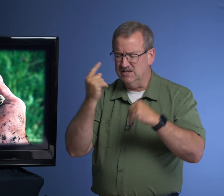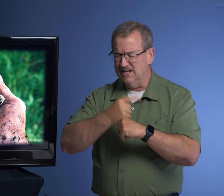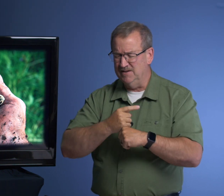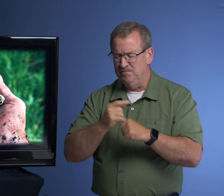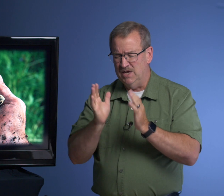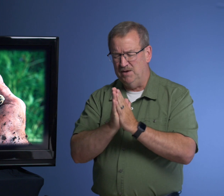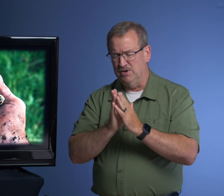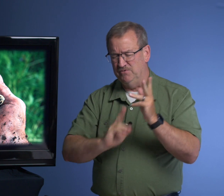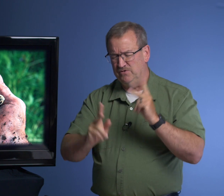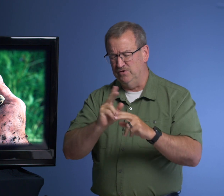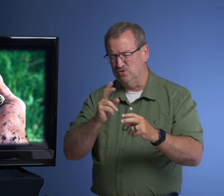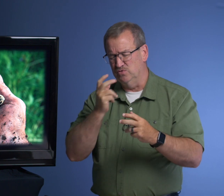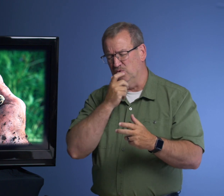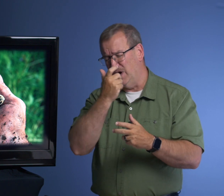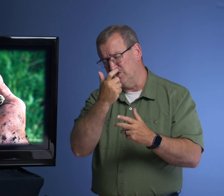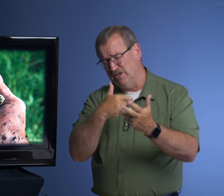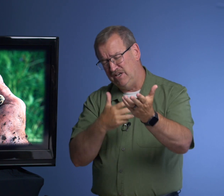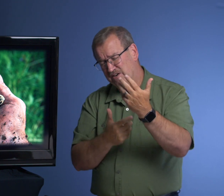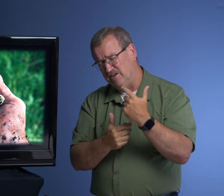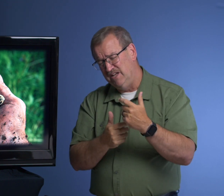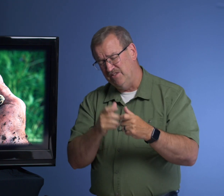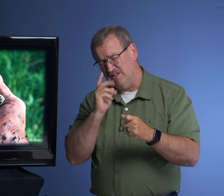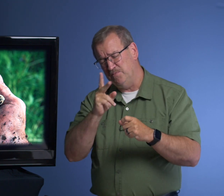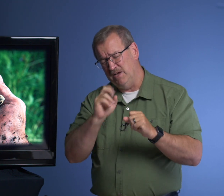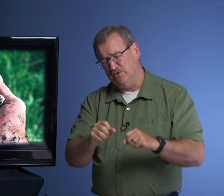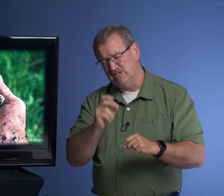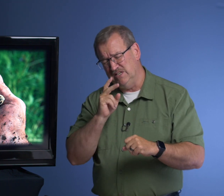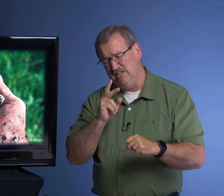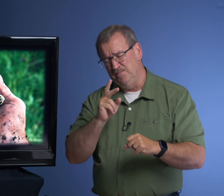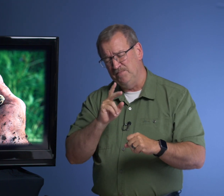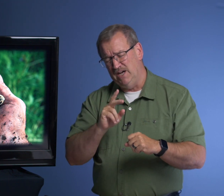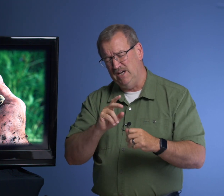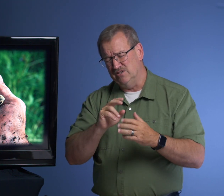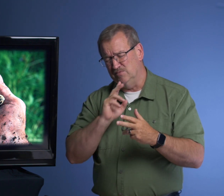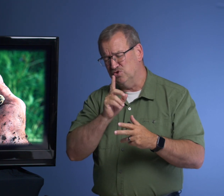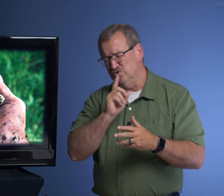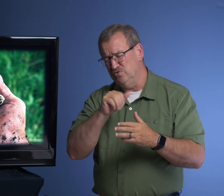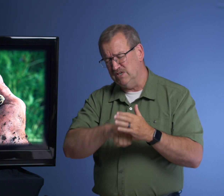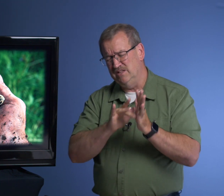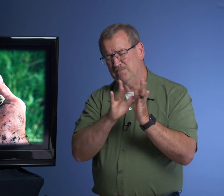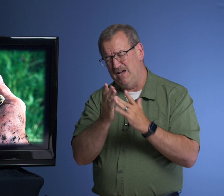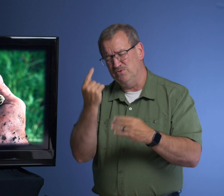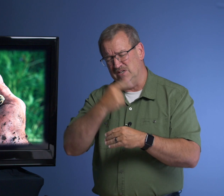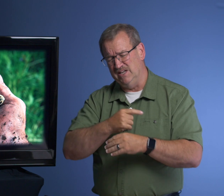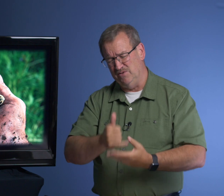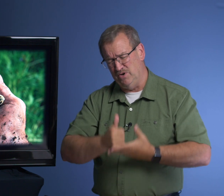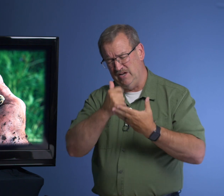today. I pray for the folks who are watching here that they'll be able to see some truths in the Bible today that will help